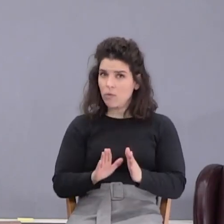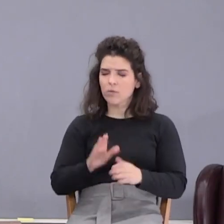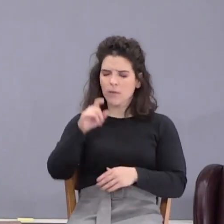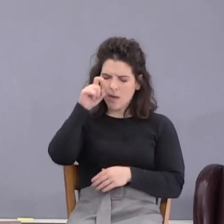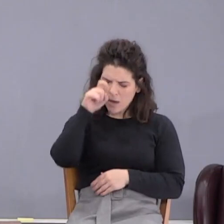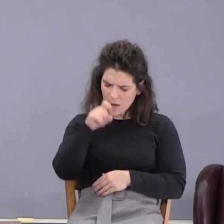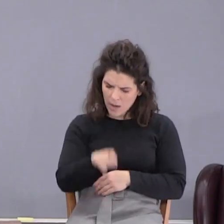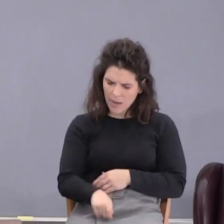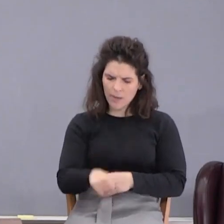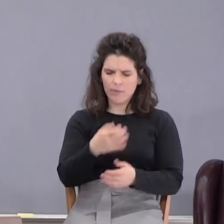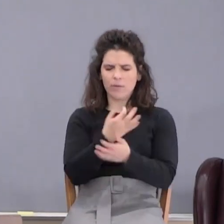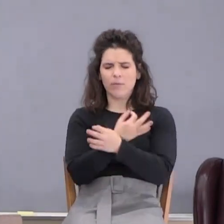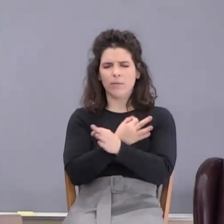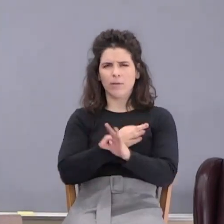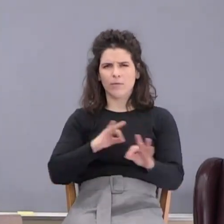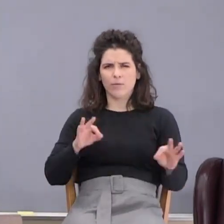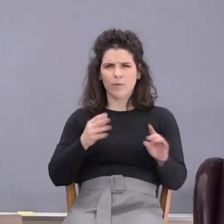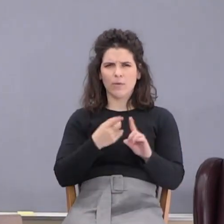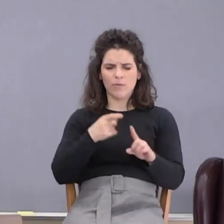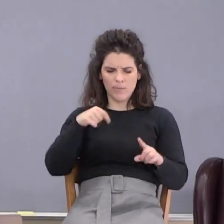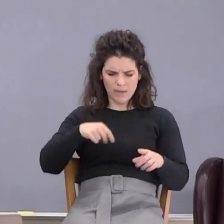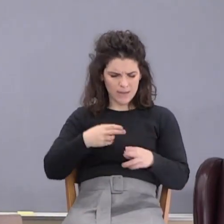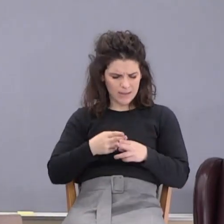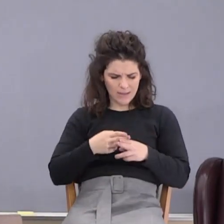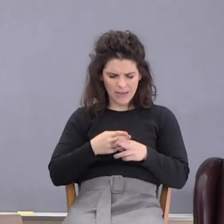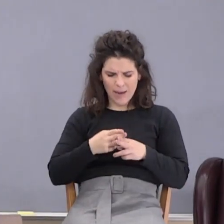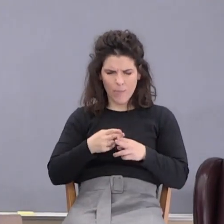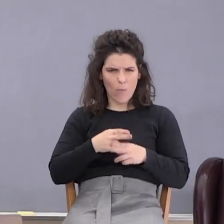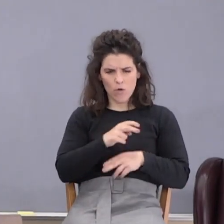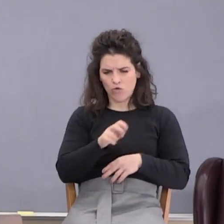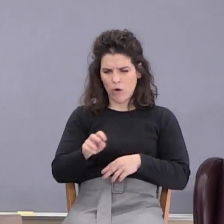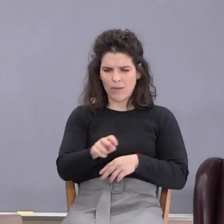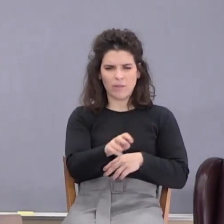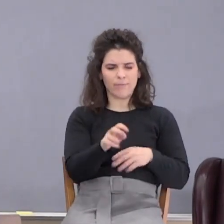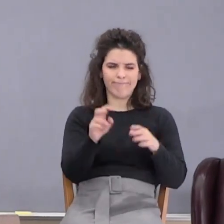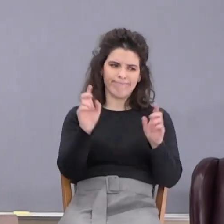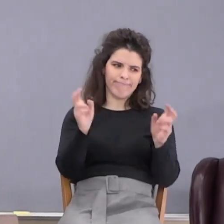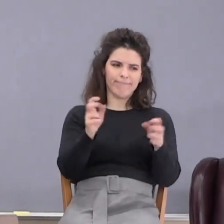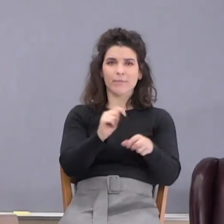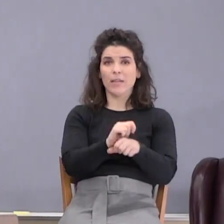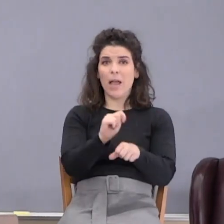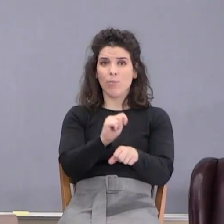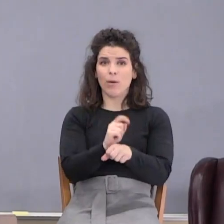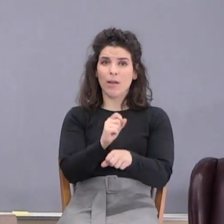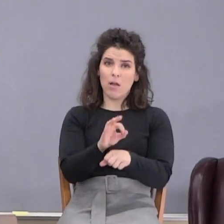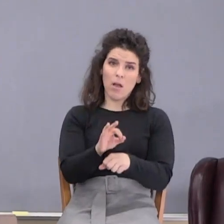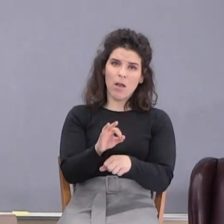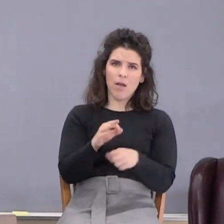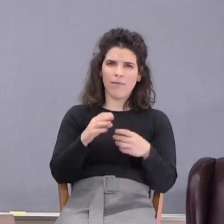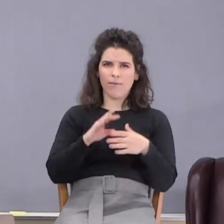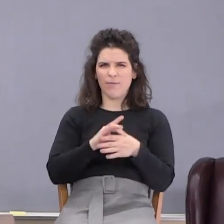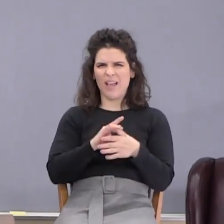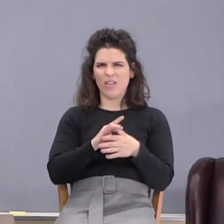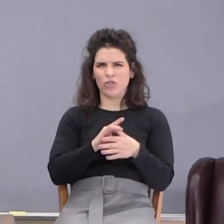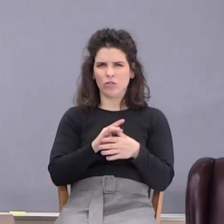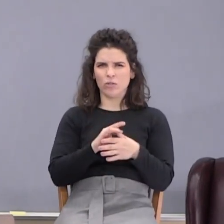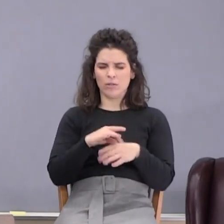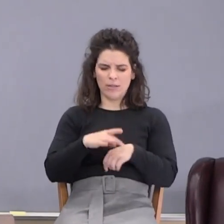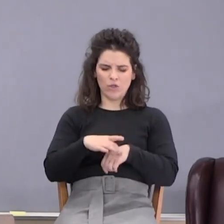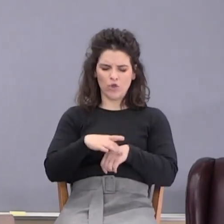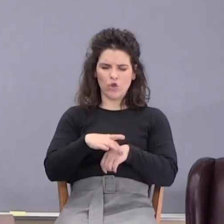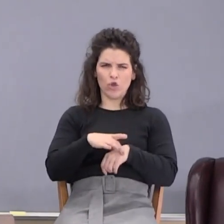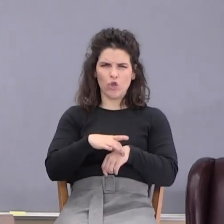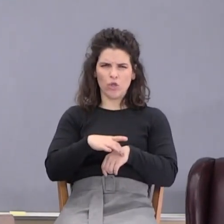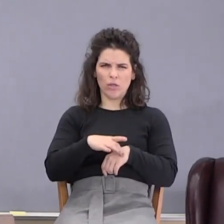be free from this temporal, portable tabernacle of flesh, this